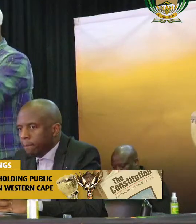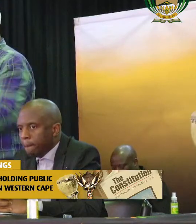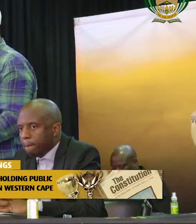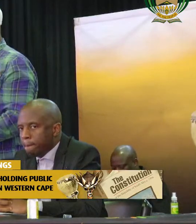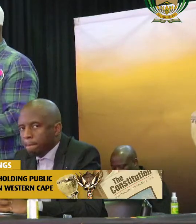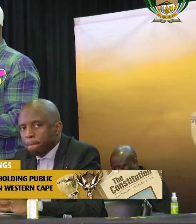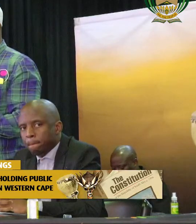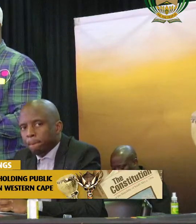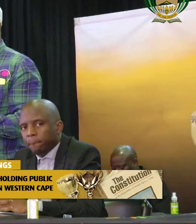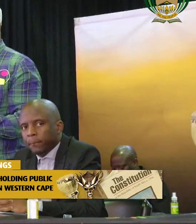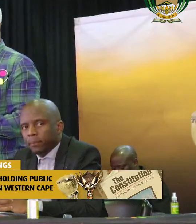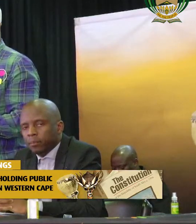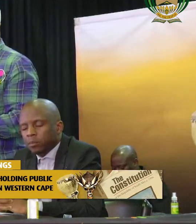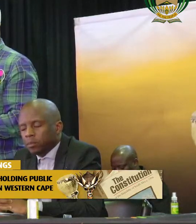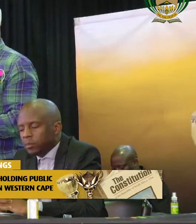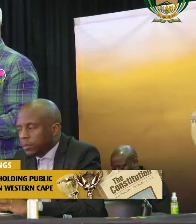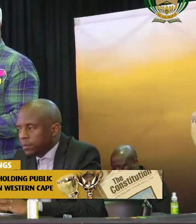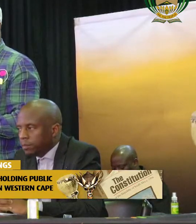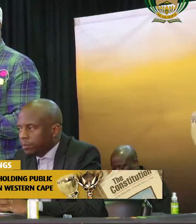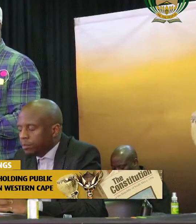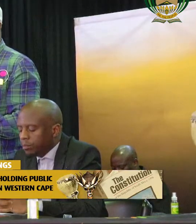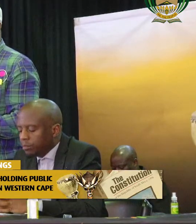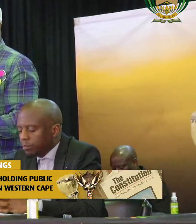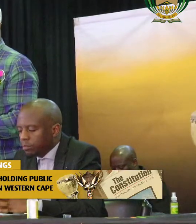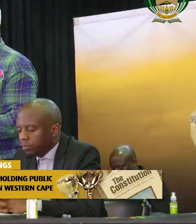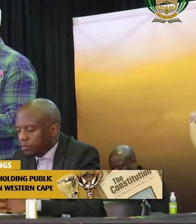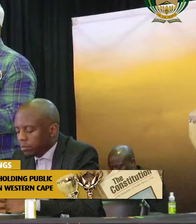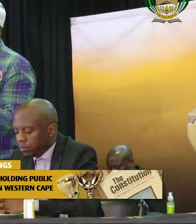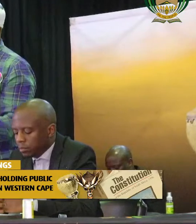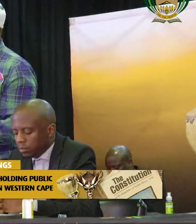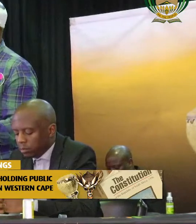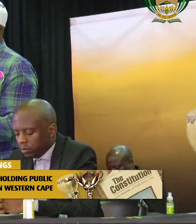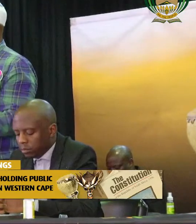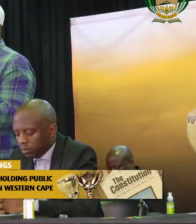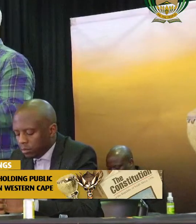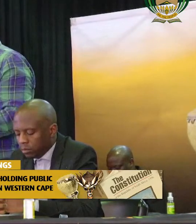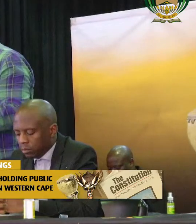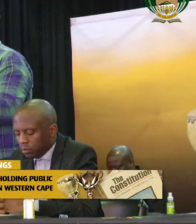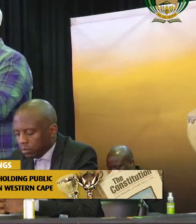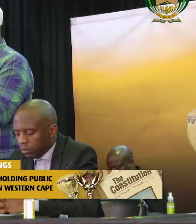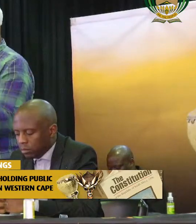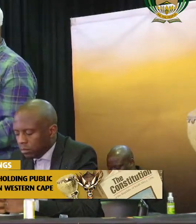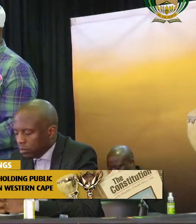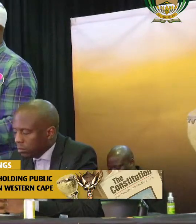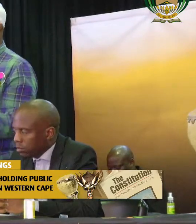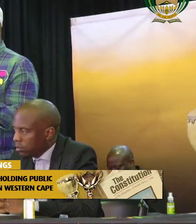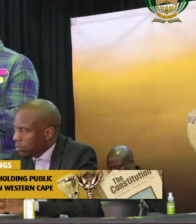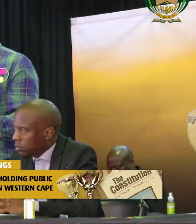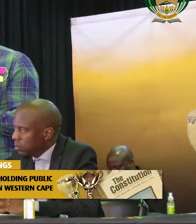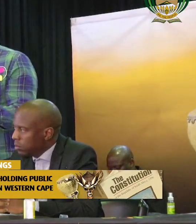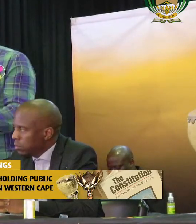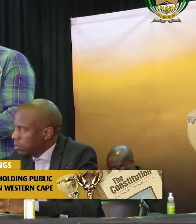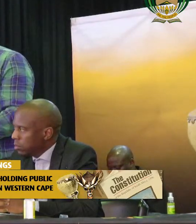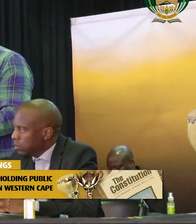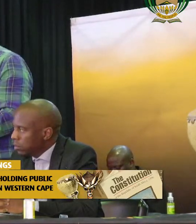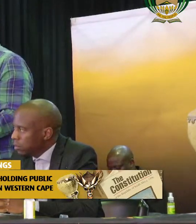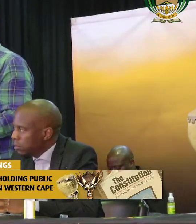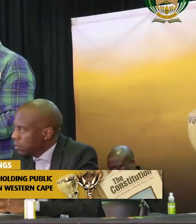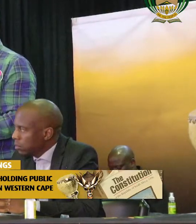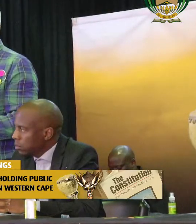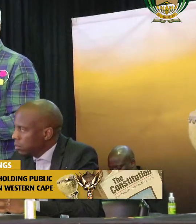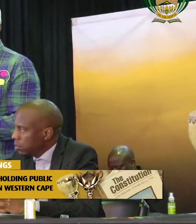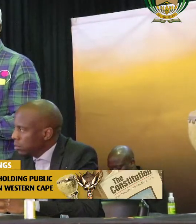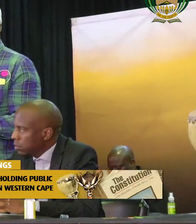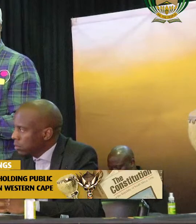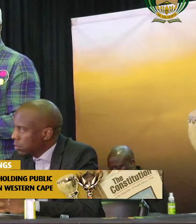from, where you are to come here and take you back. We also made,